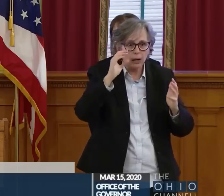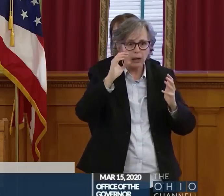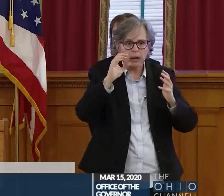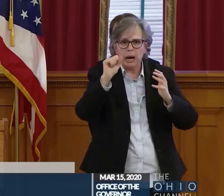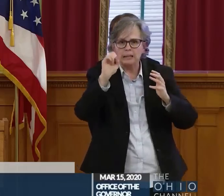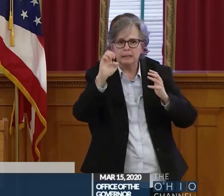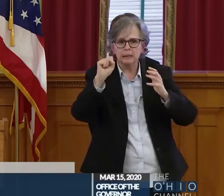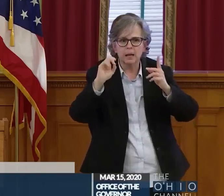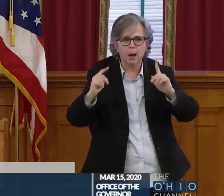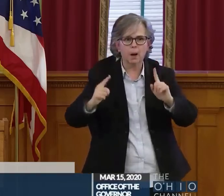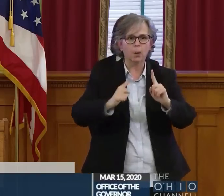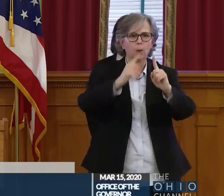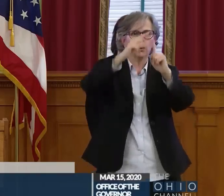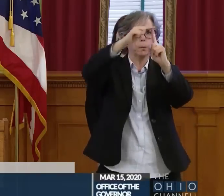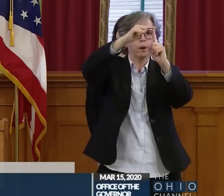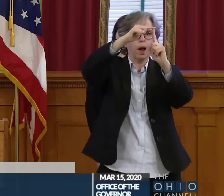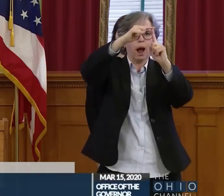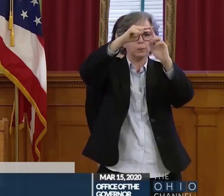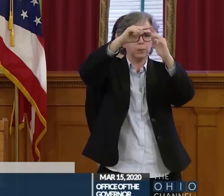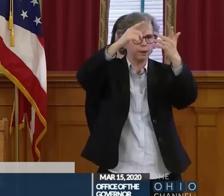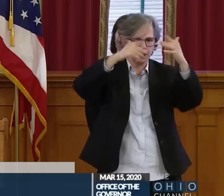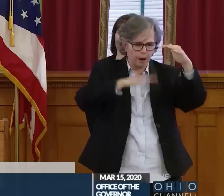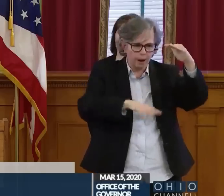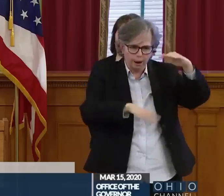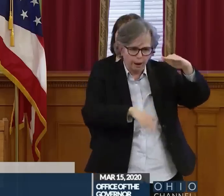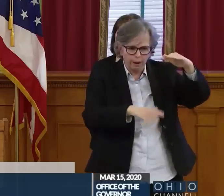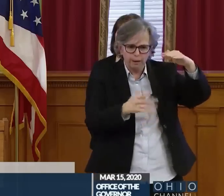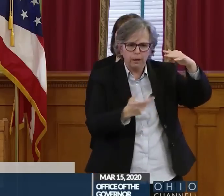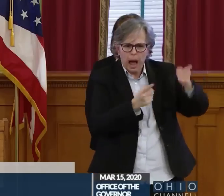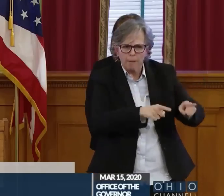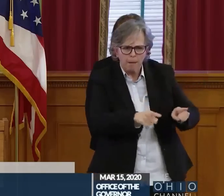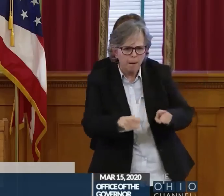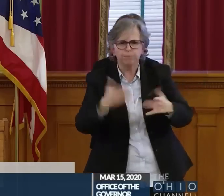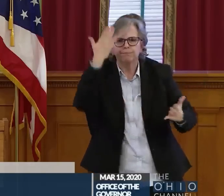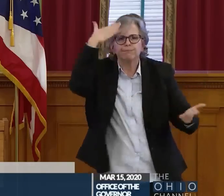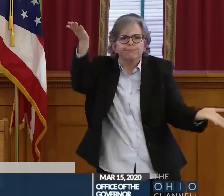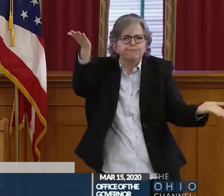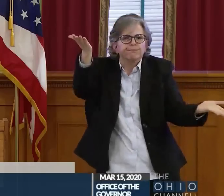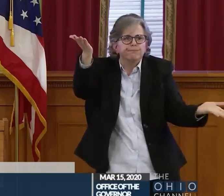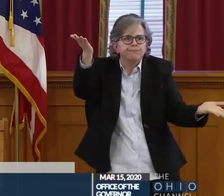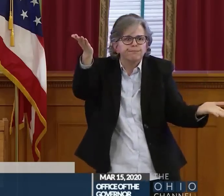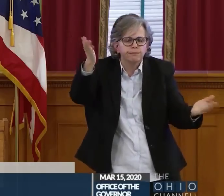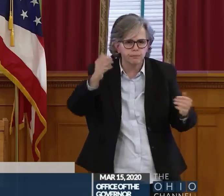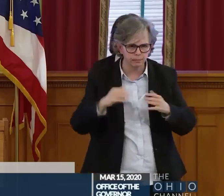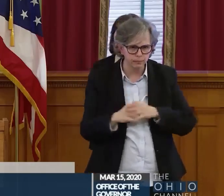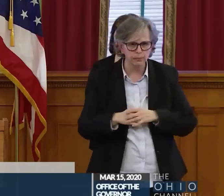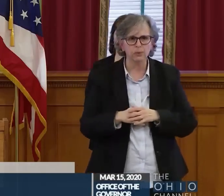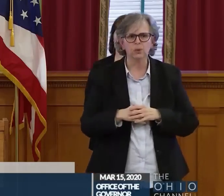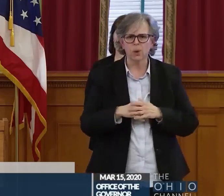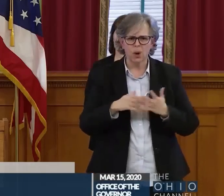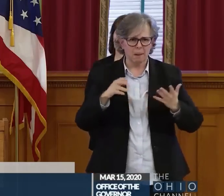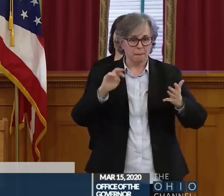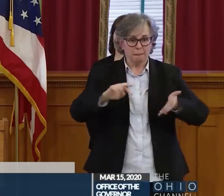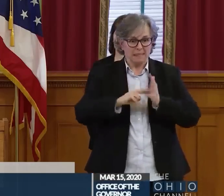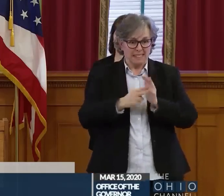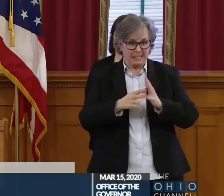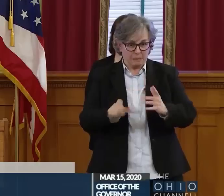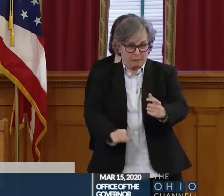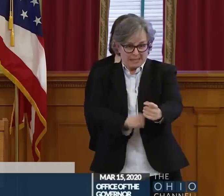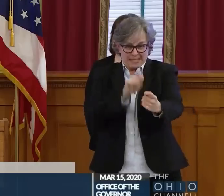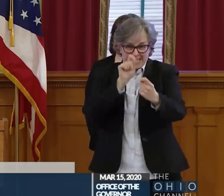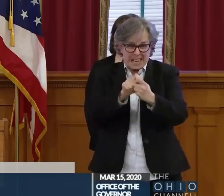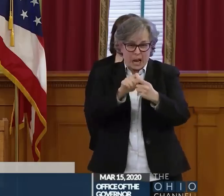not the numbers of people you have, the numbers going around. We will not have an accurate picture of that. We'll